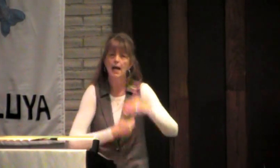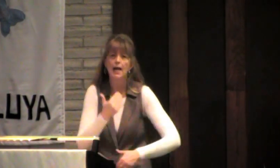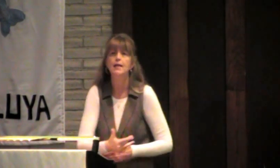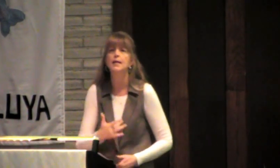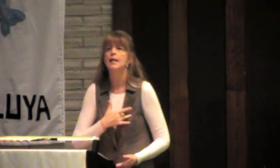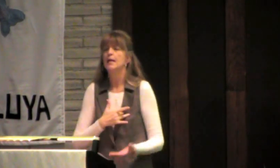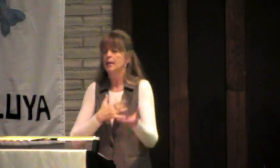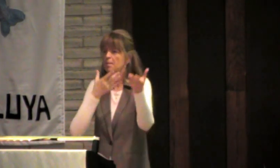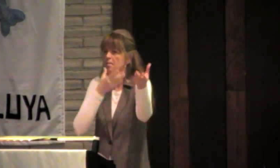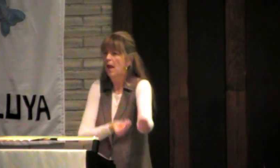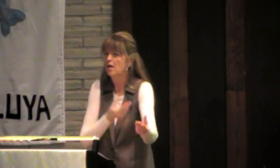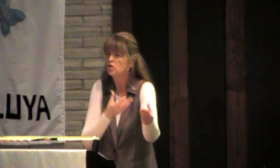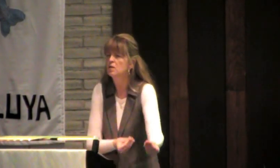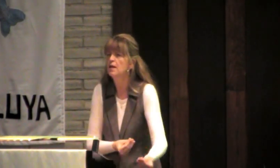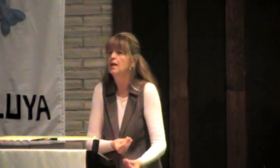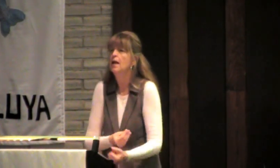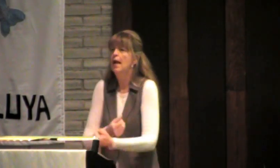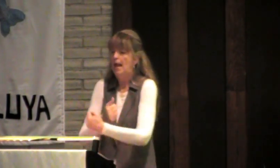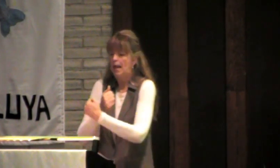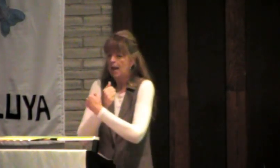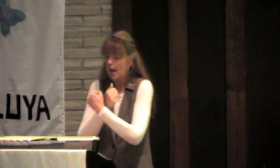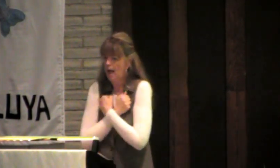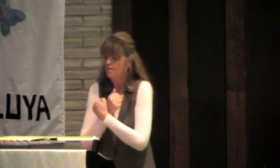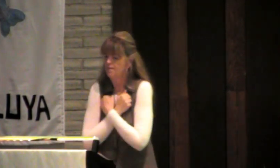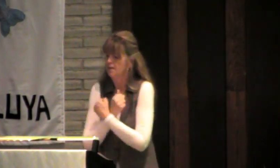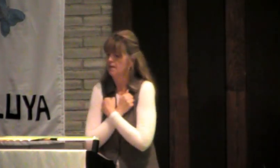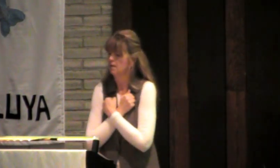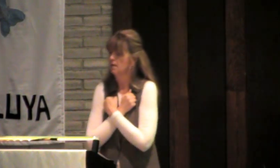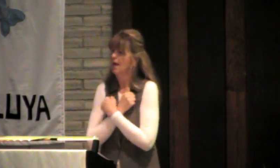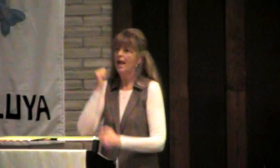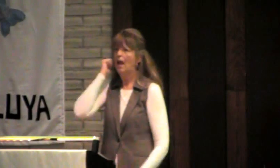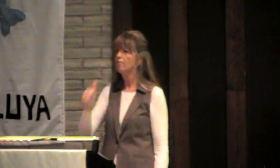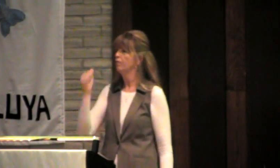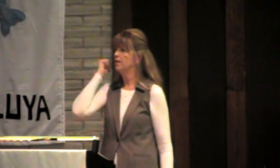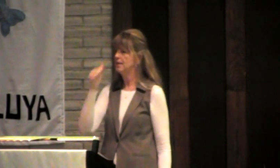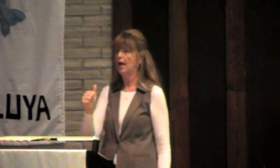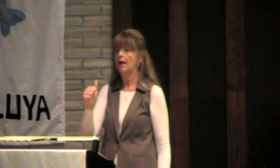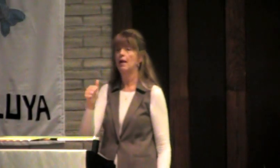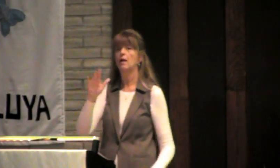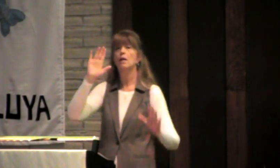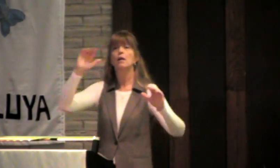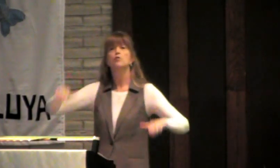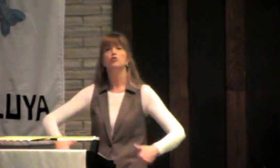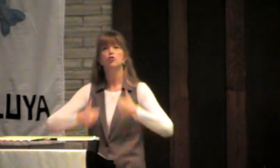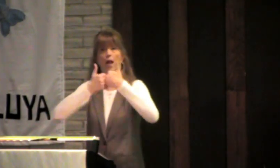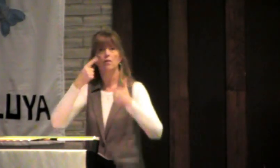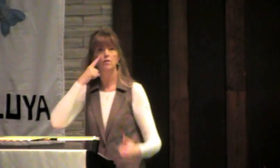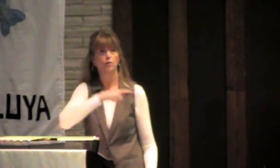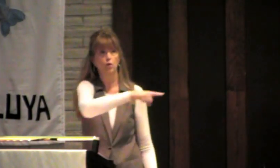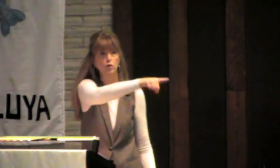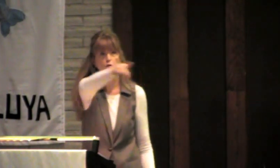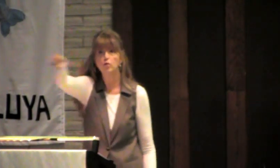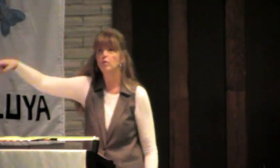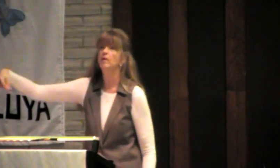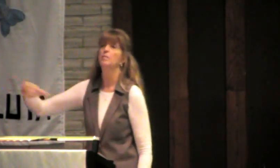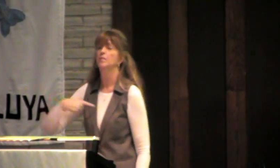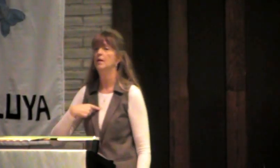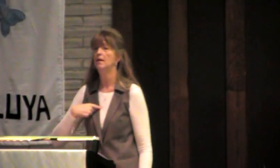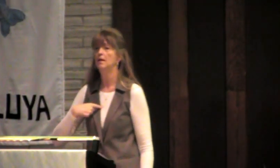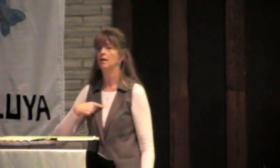work on being patient, kind, compassionate, loving every day. And it's a challenge for you